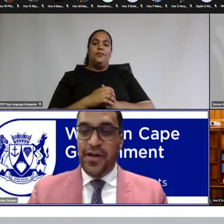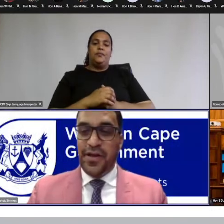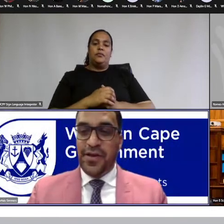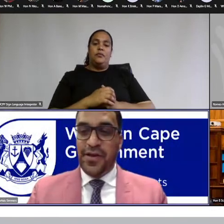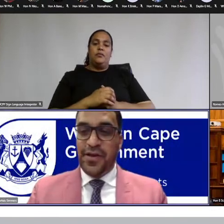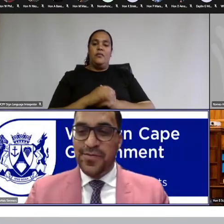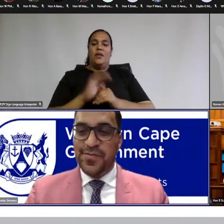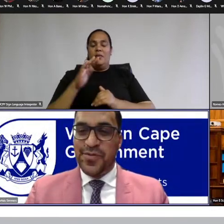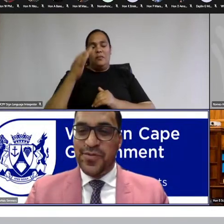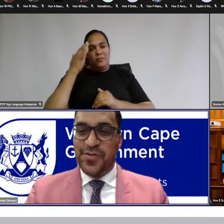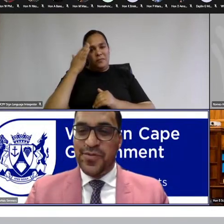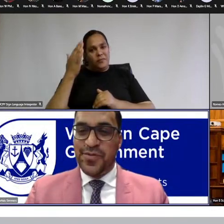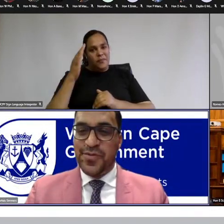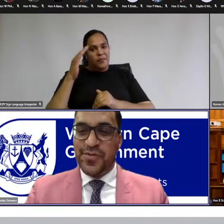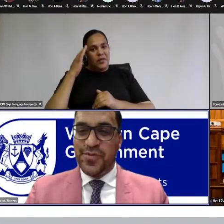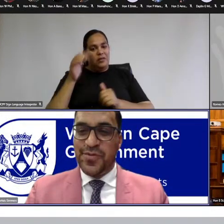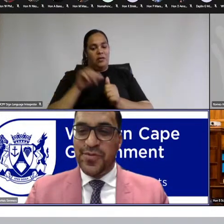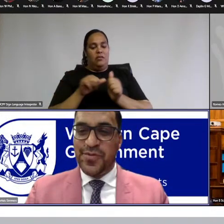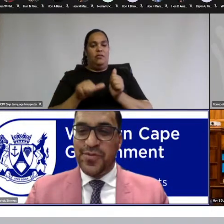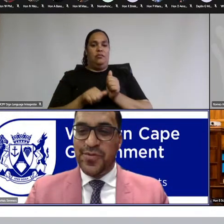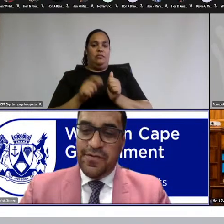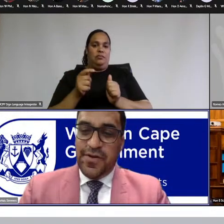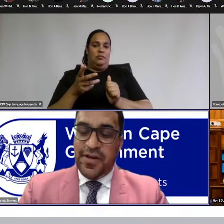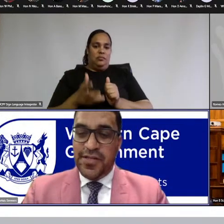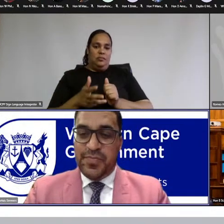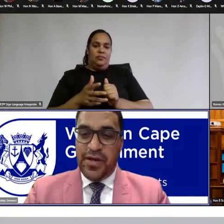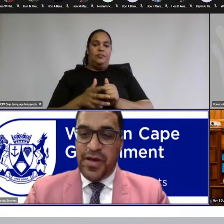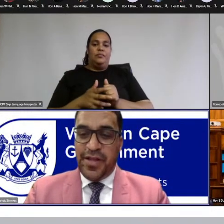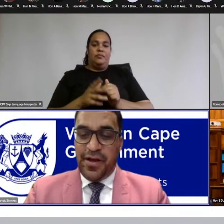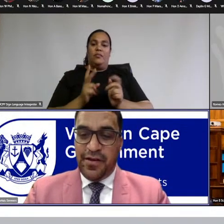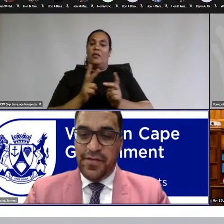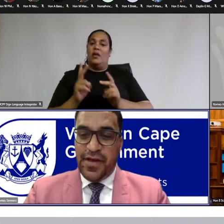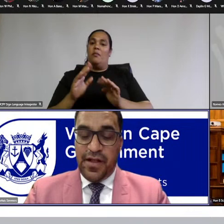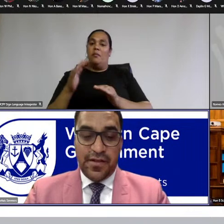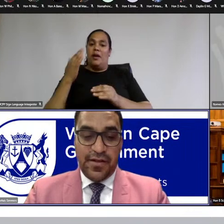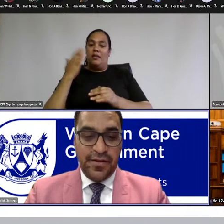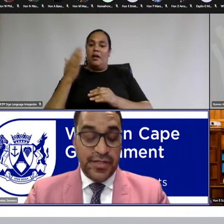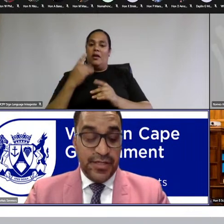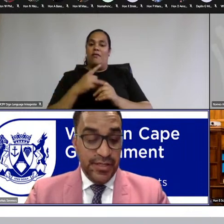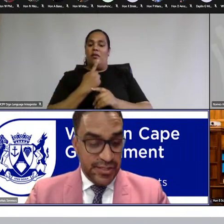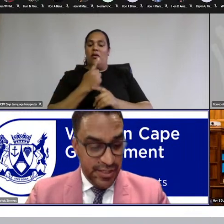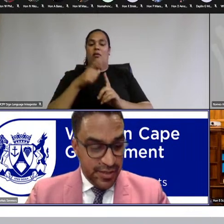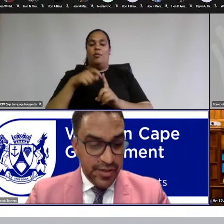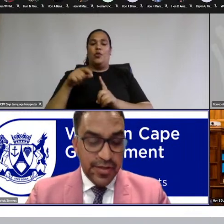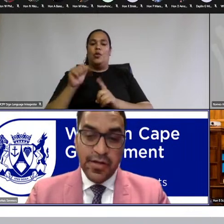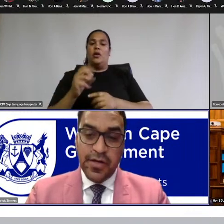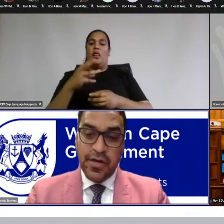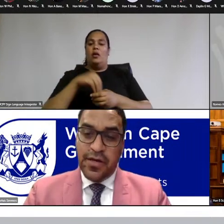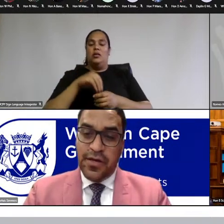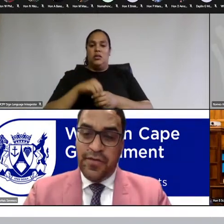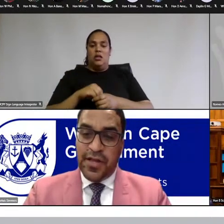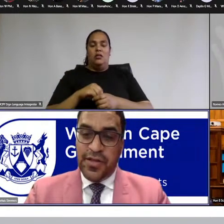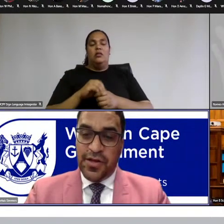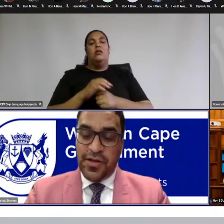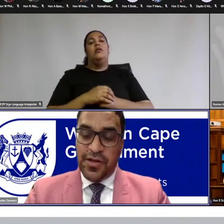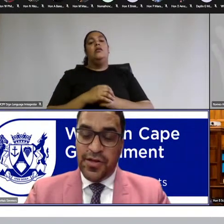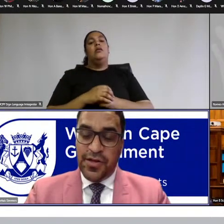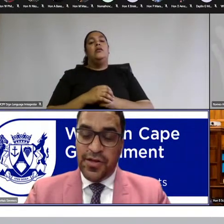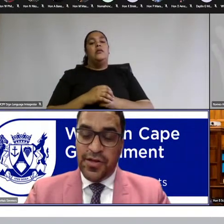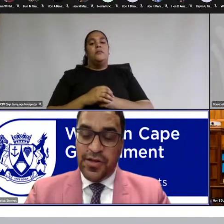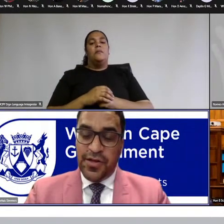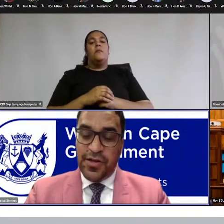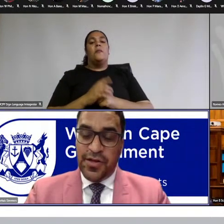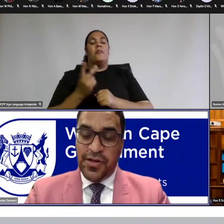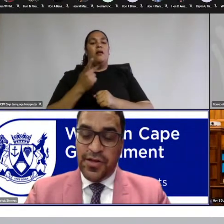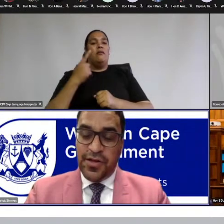Baie dankie, Deputy Speaker. Weer eens, baie dankie vir elkeen se inset. U weet